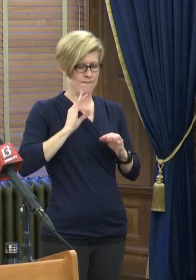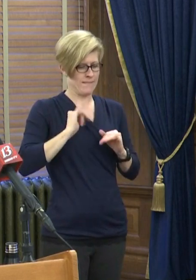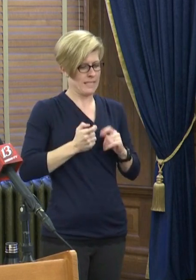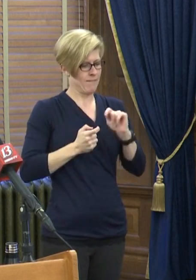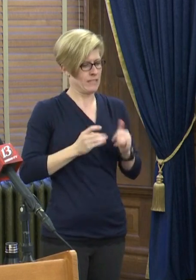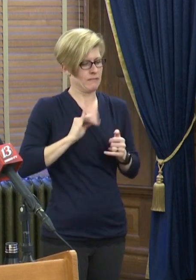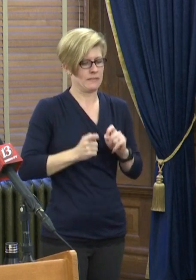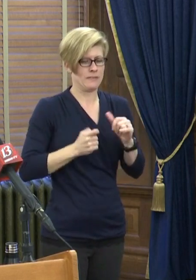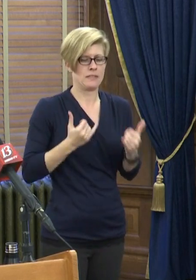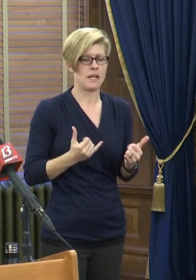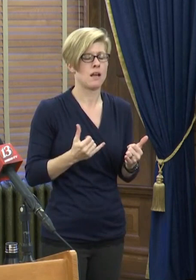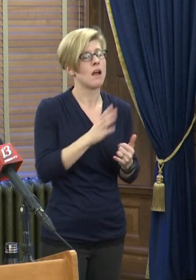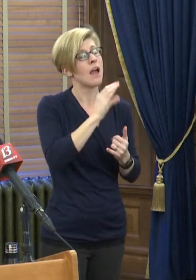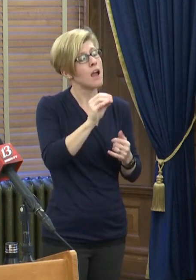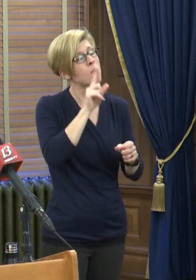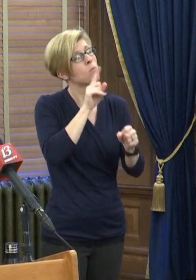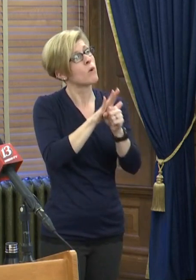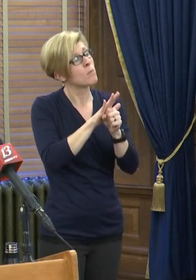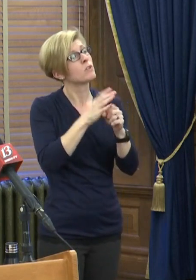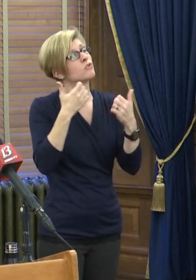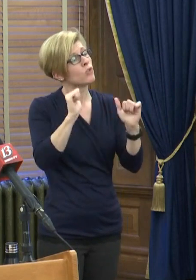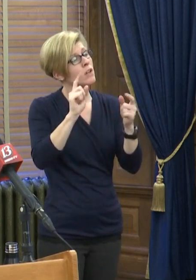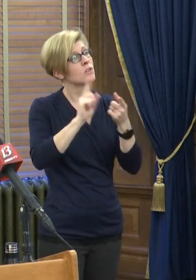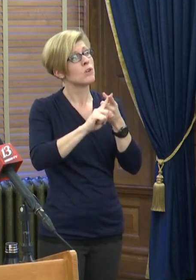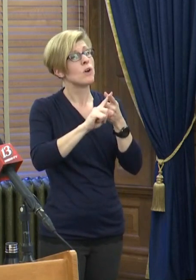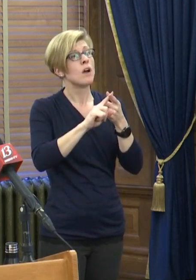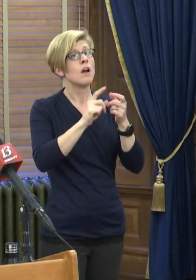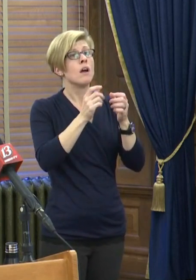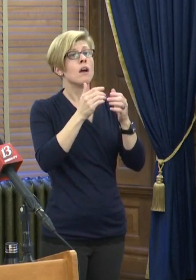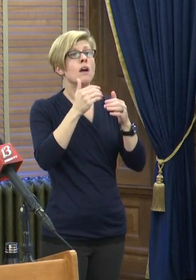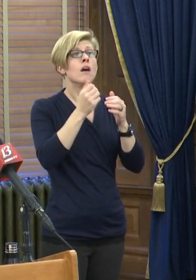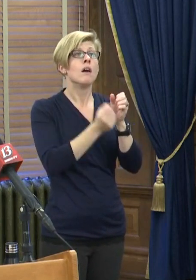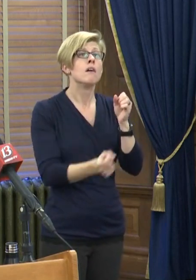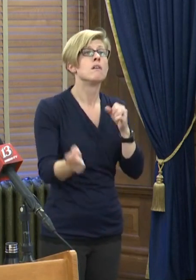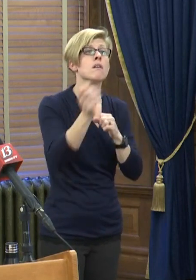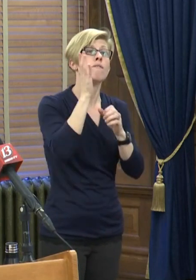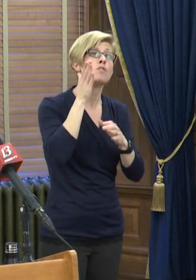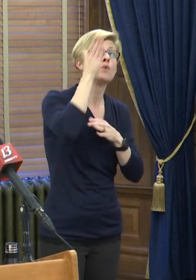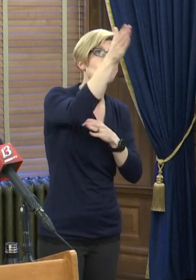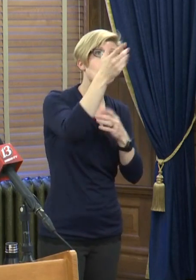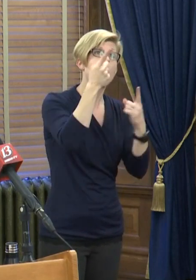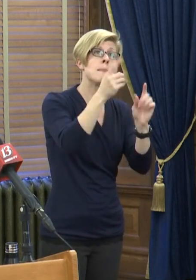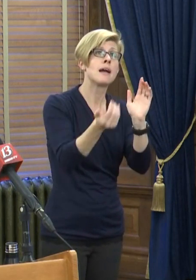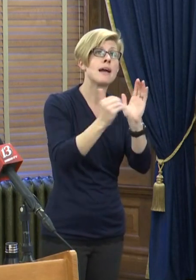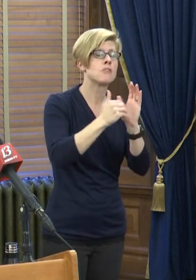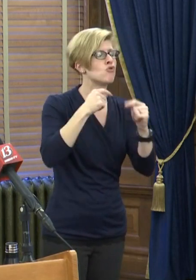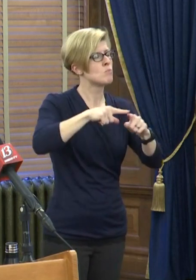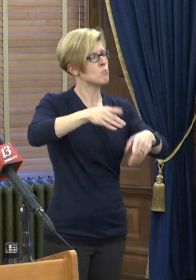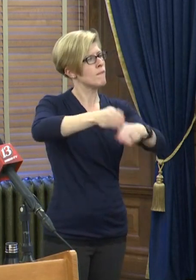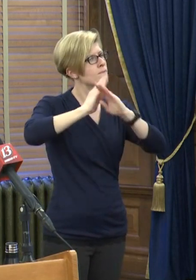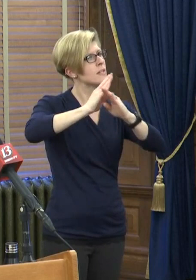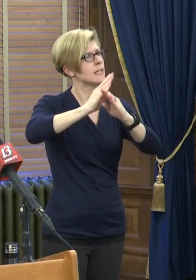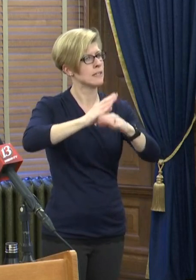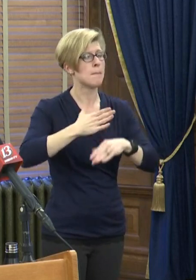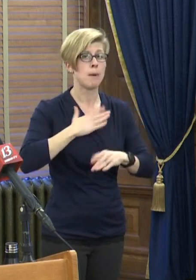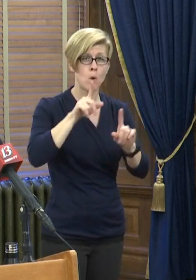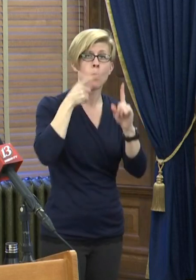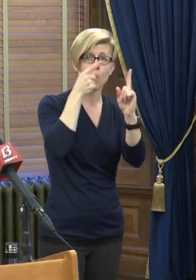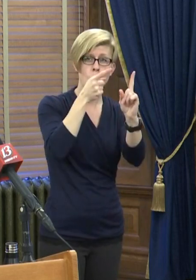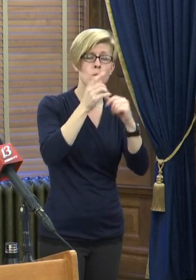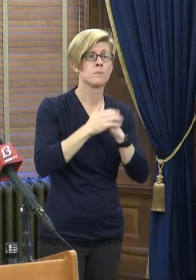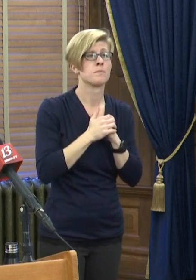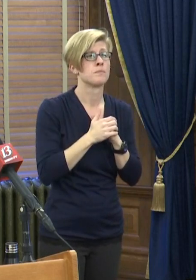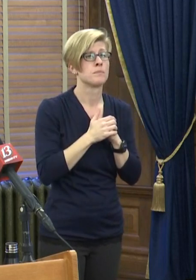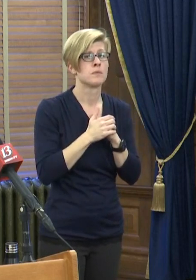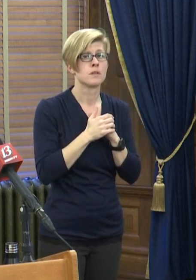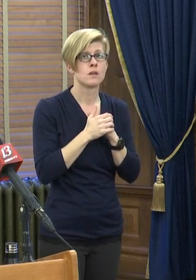that never again do Kansans experience these obstacles to help. While I'm confident that we have